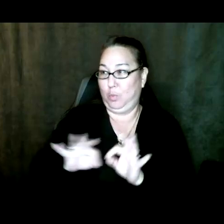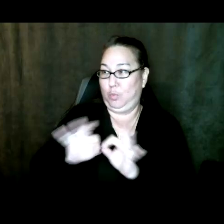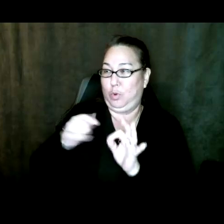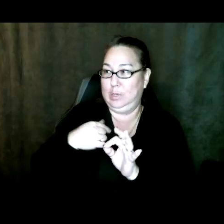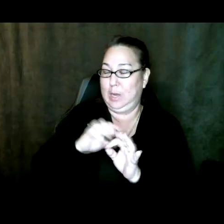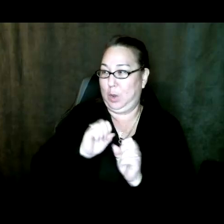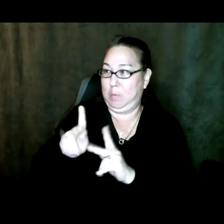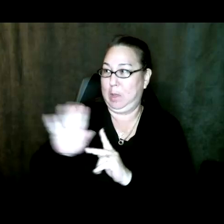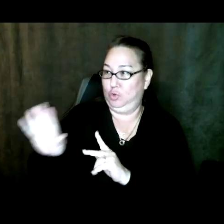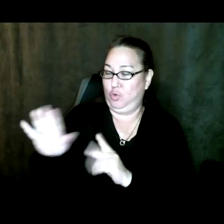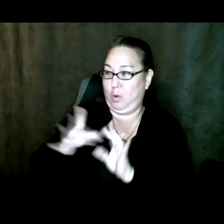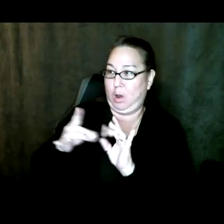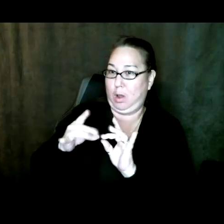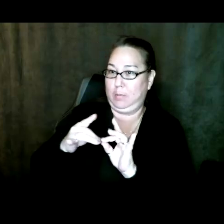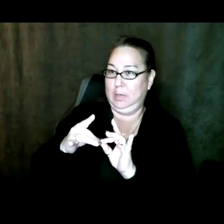education system and